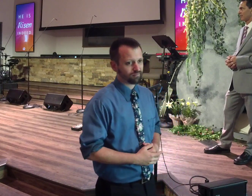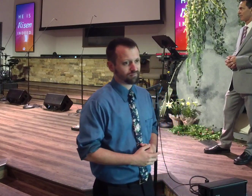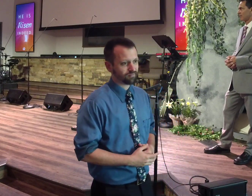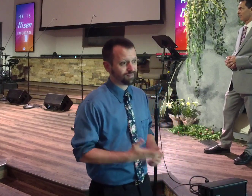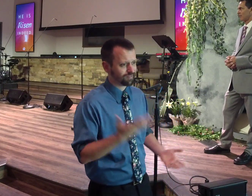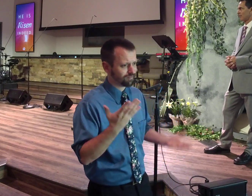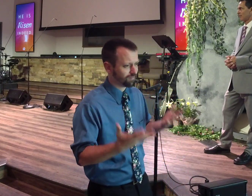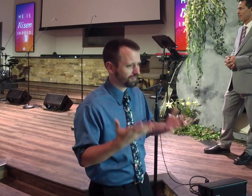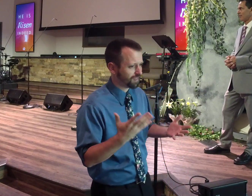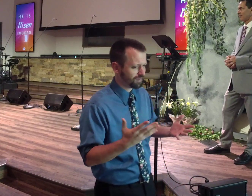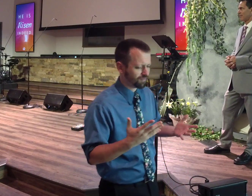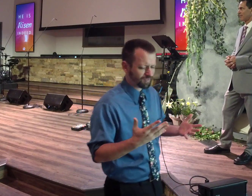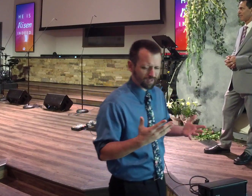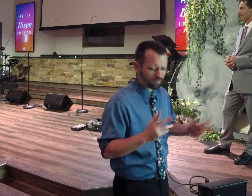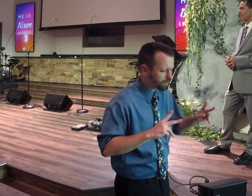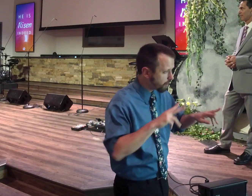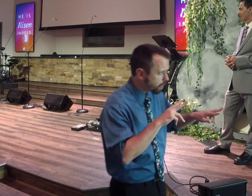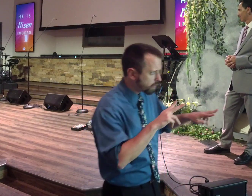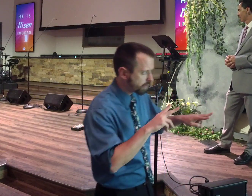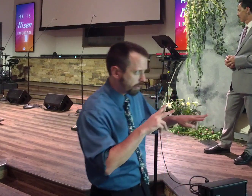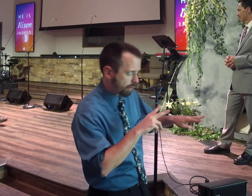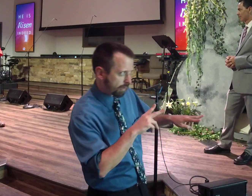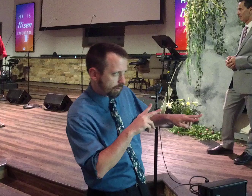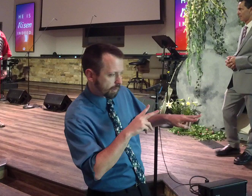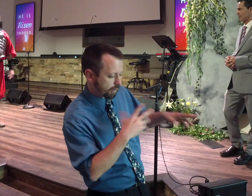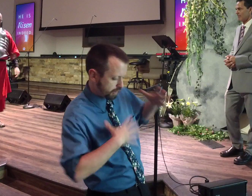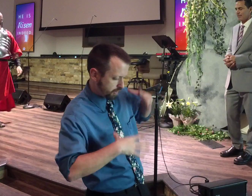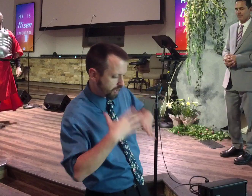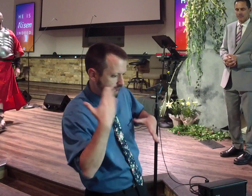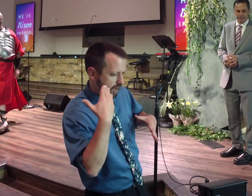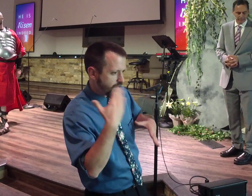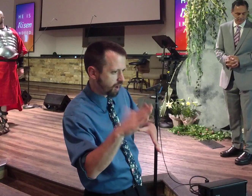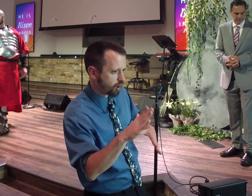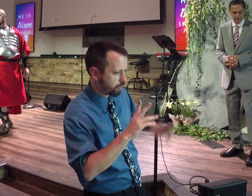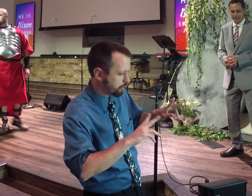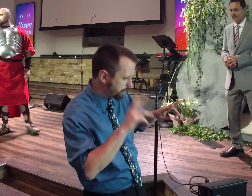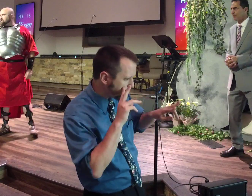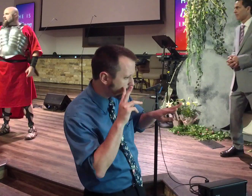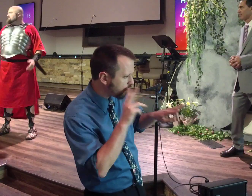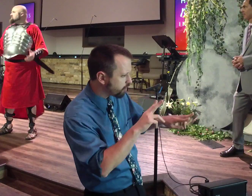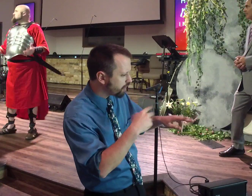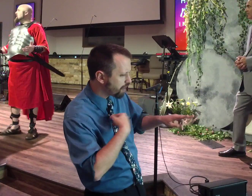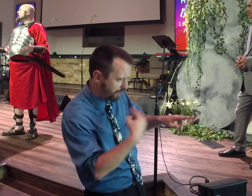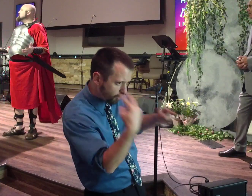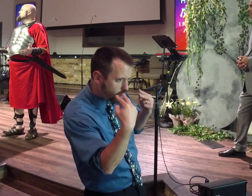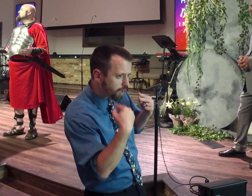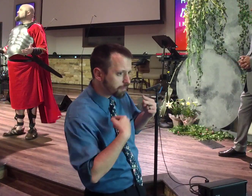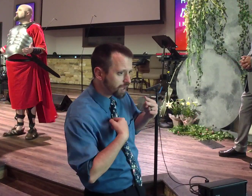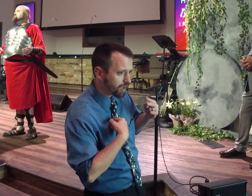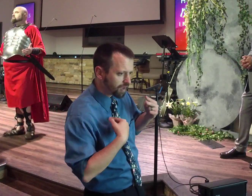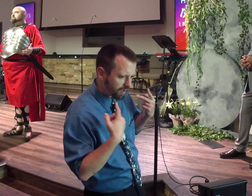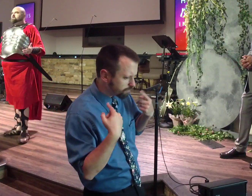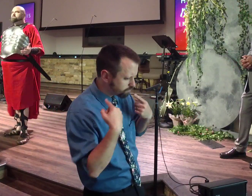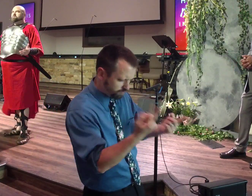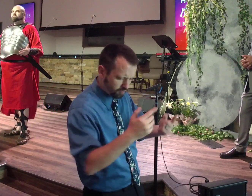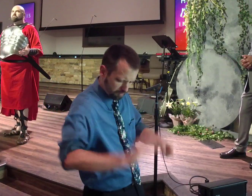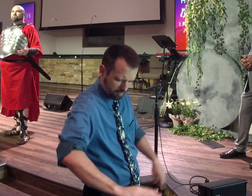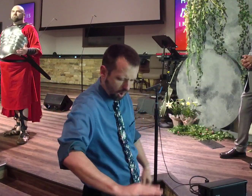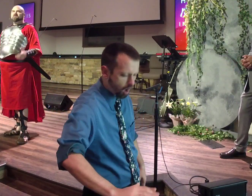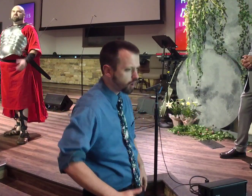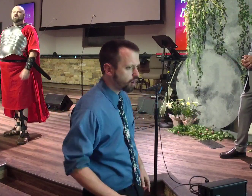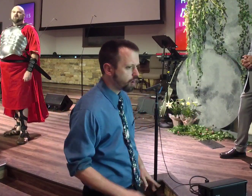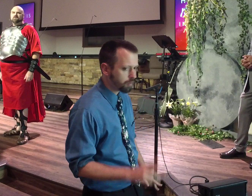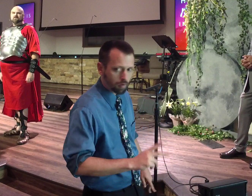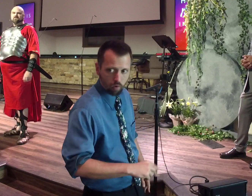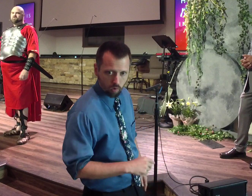Maybe it was the look in my eye, maybe it was the way I was dressed, I never knew for certain, but even as a child, people